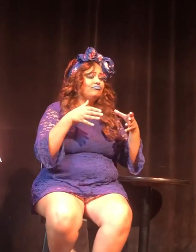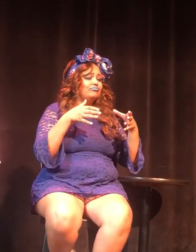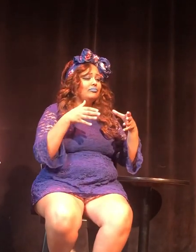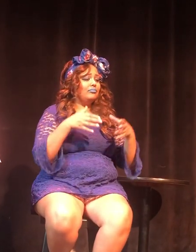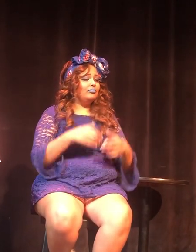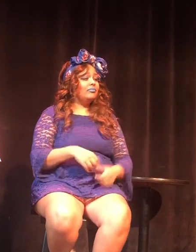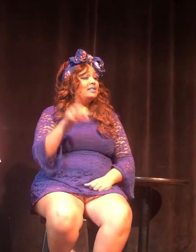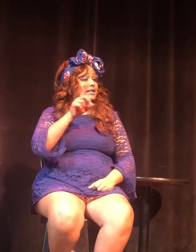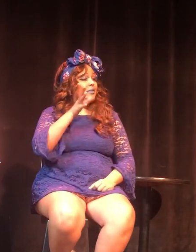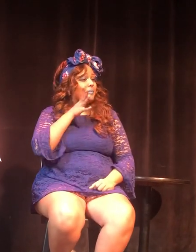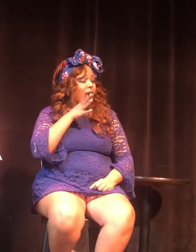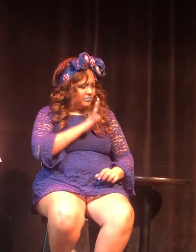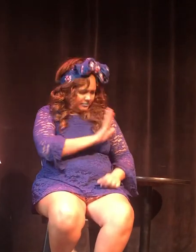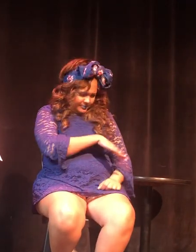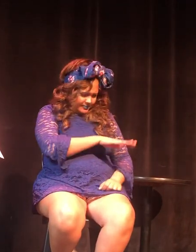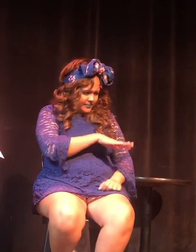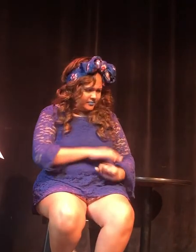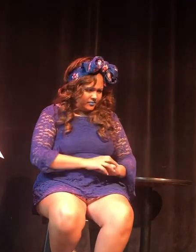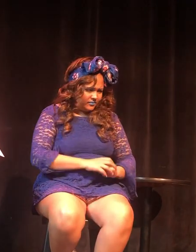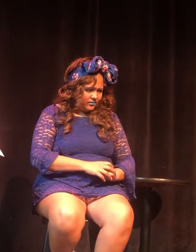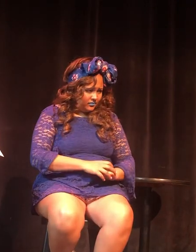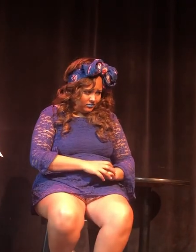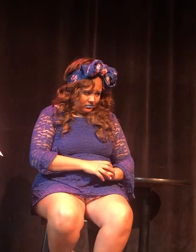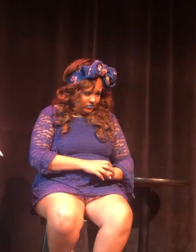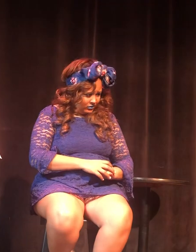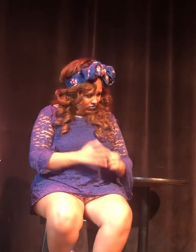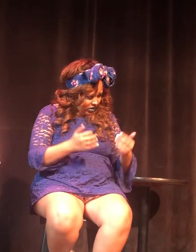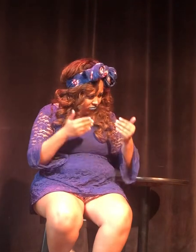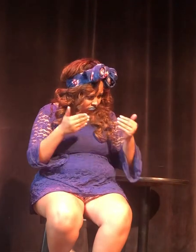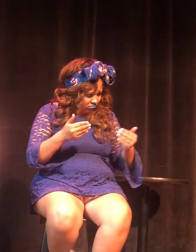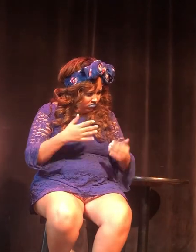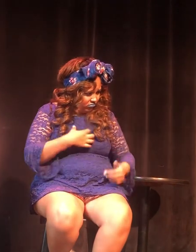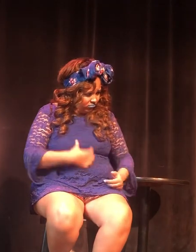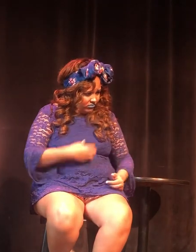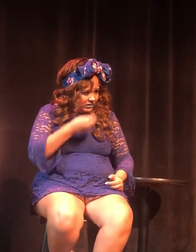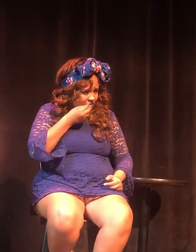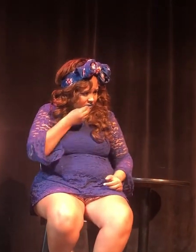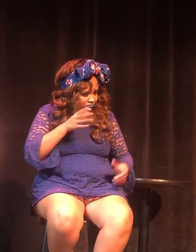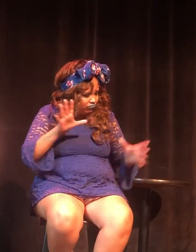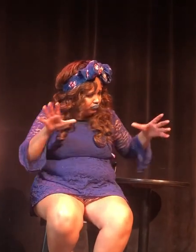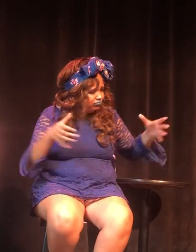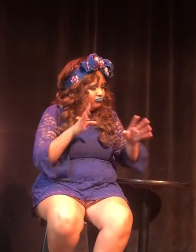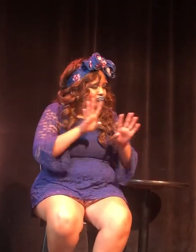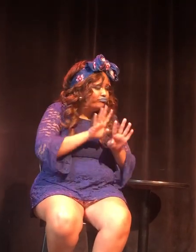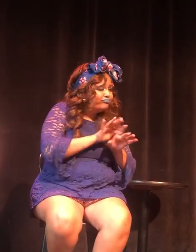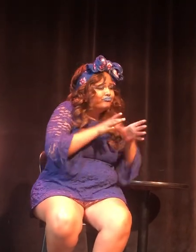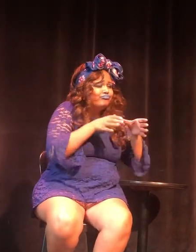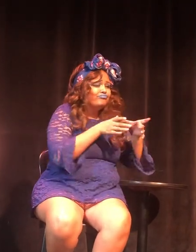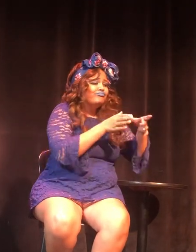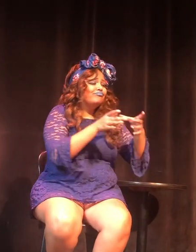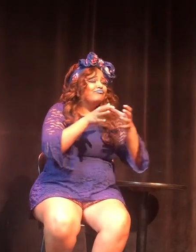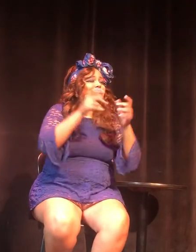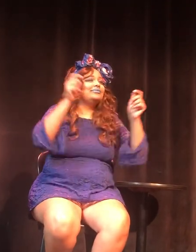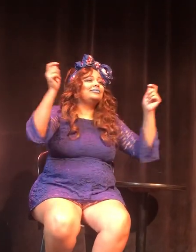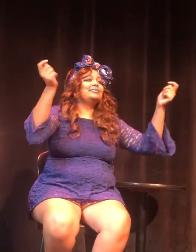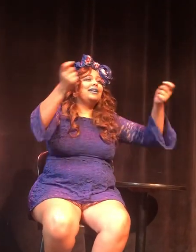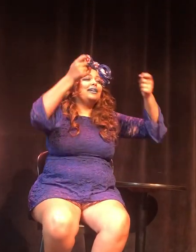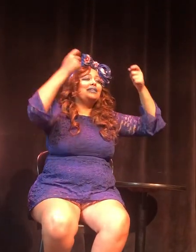I'm thinking lunch. And they all went off together to celebrate their success.